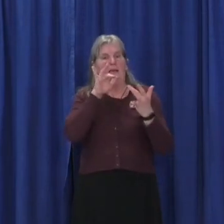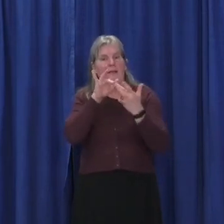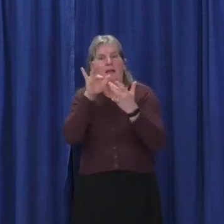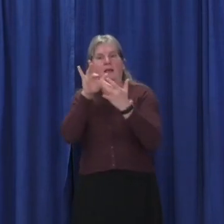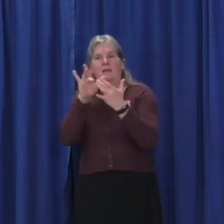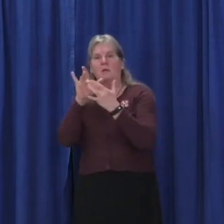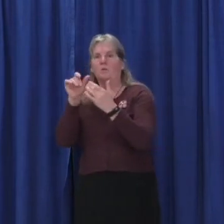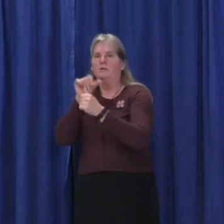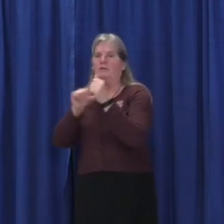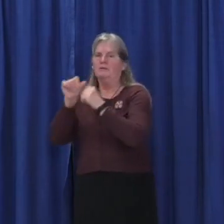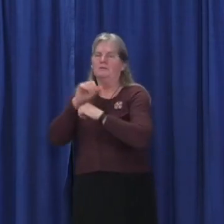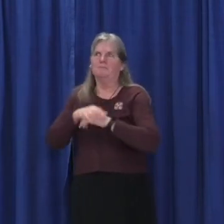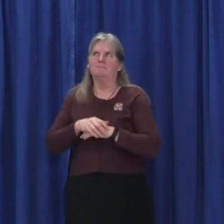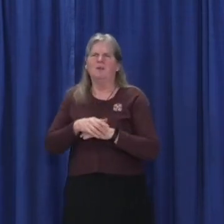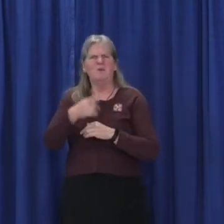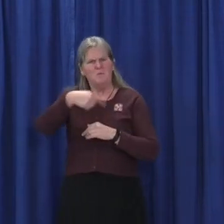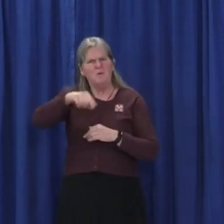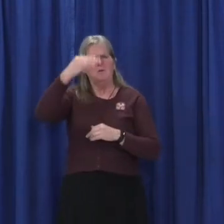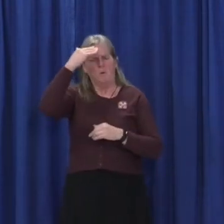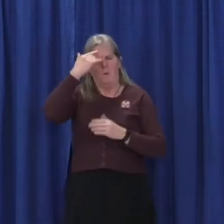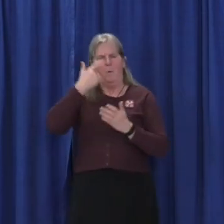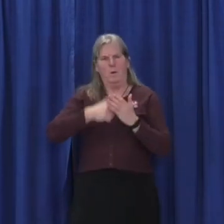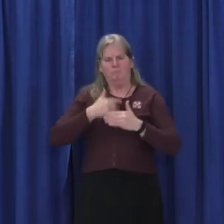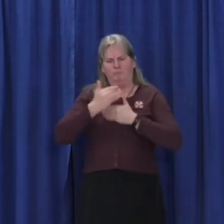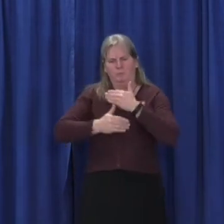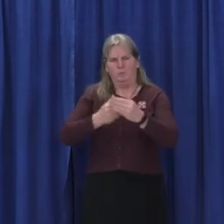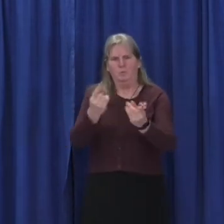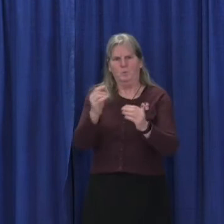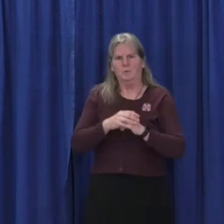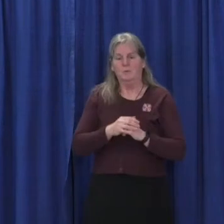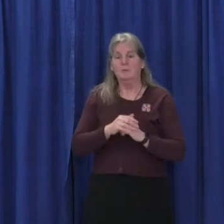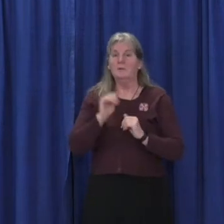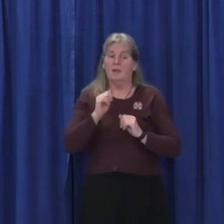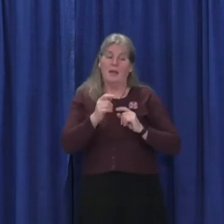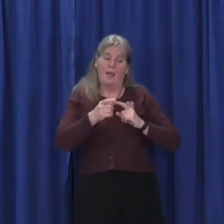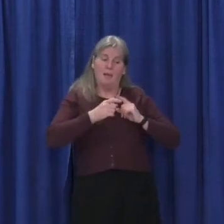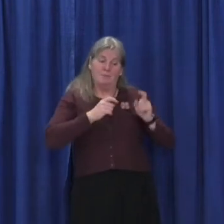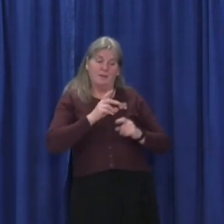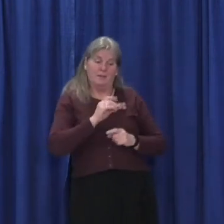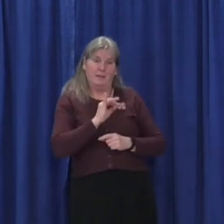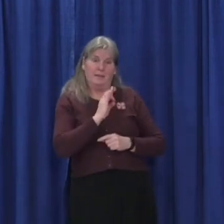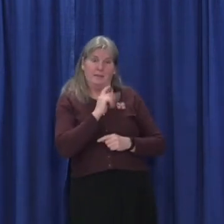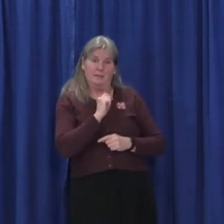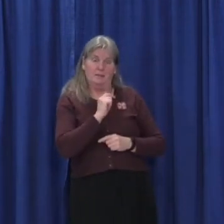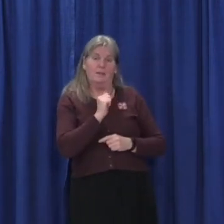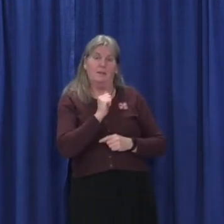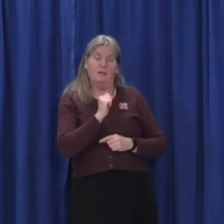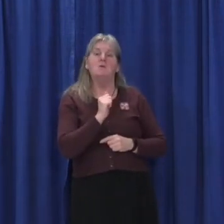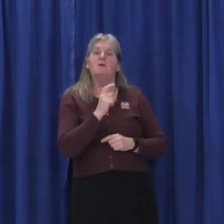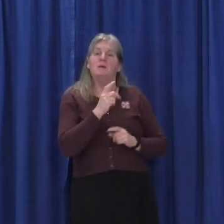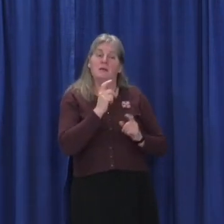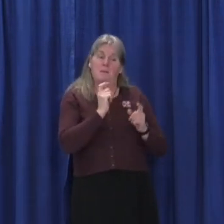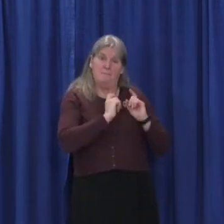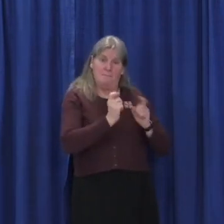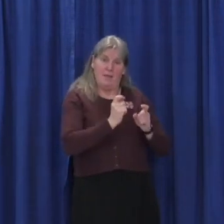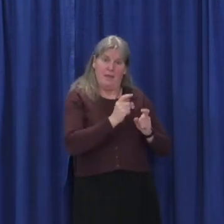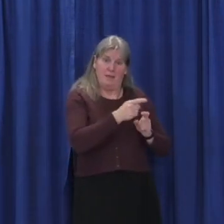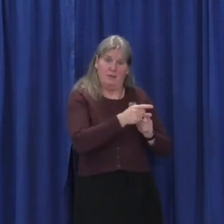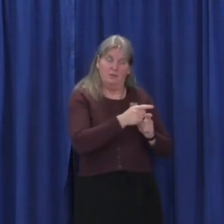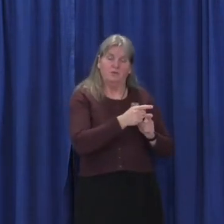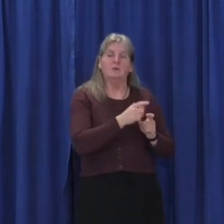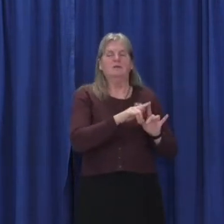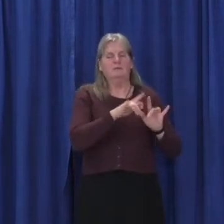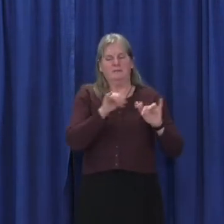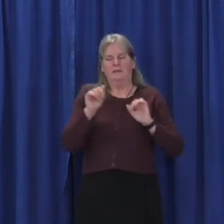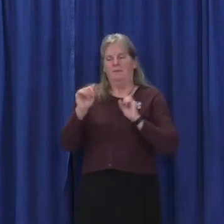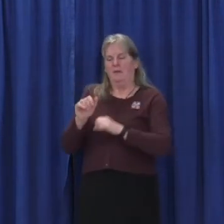So we really know what to do, and we could manage this. We could manage Delta by using our COVID sense, and we will be able to manage Omicron by